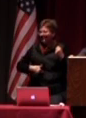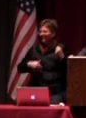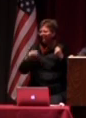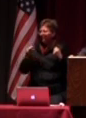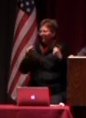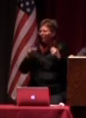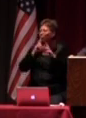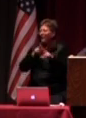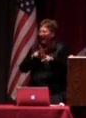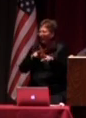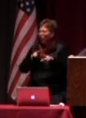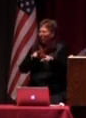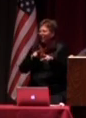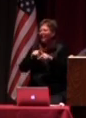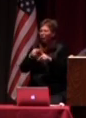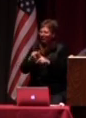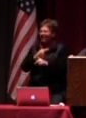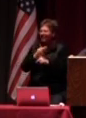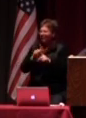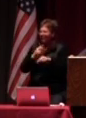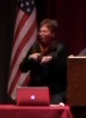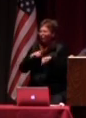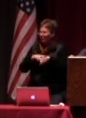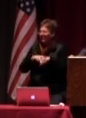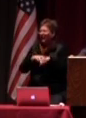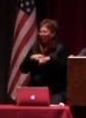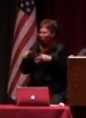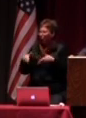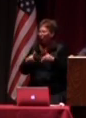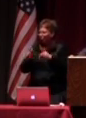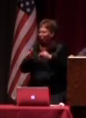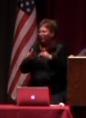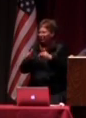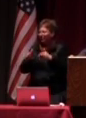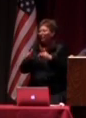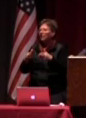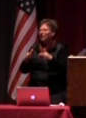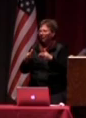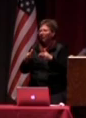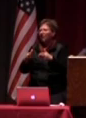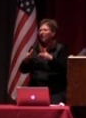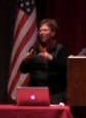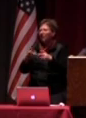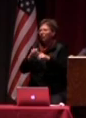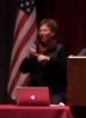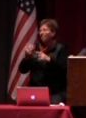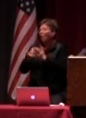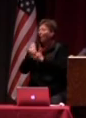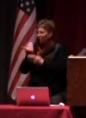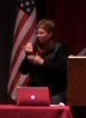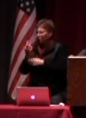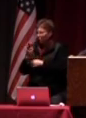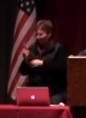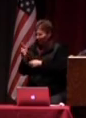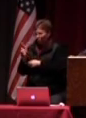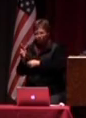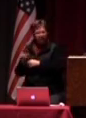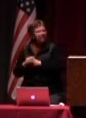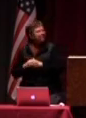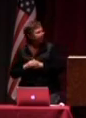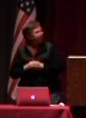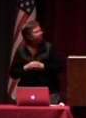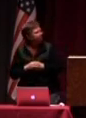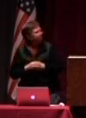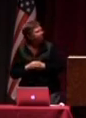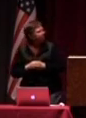atavistic, that it was a deviation from the natural course of what were otherwise very modern revolutions. That these revolutions, that the